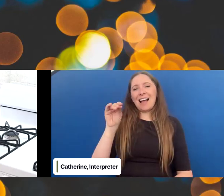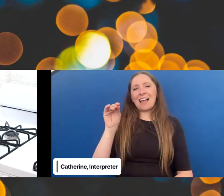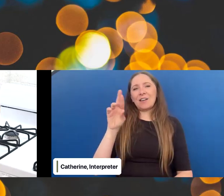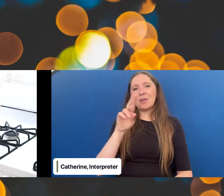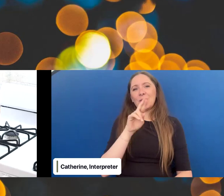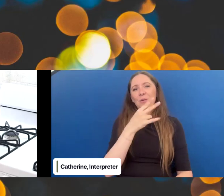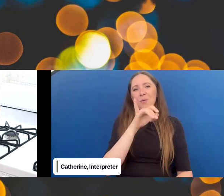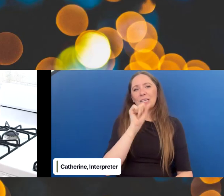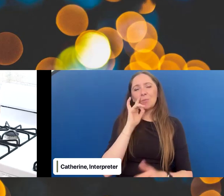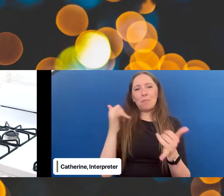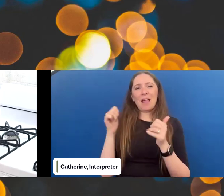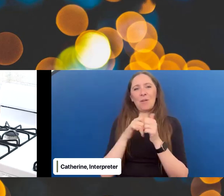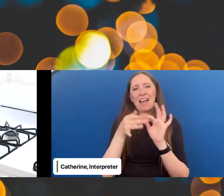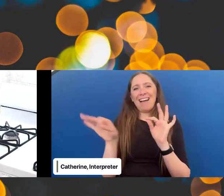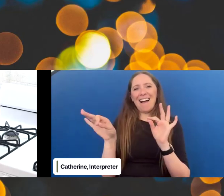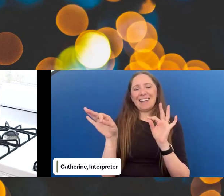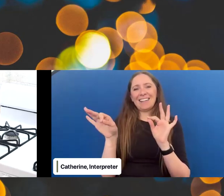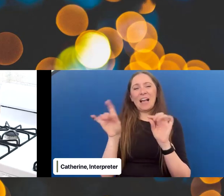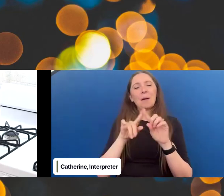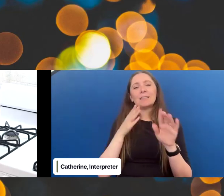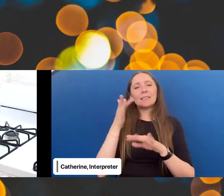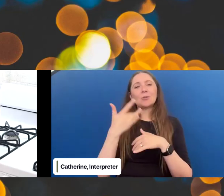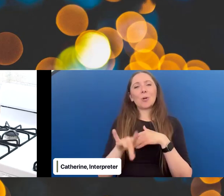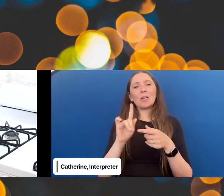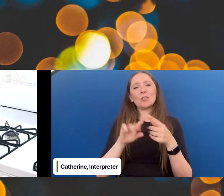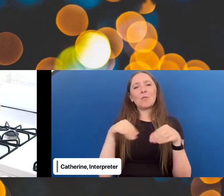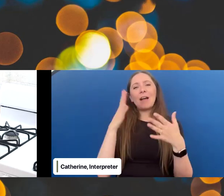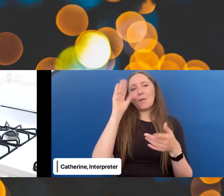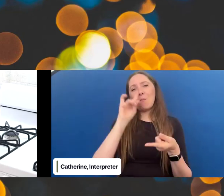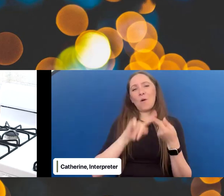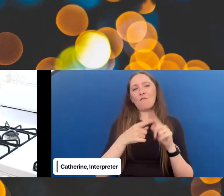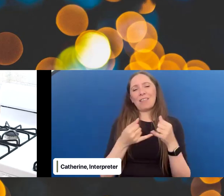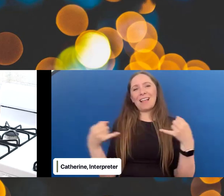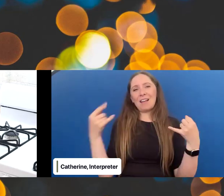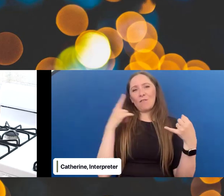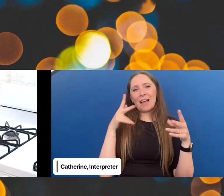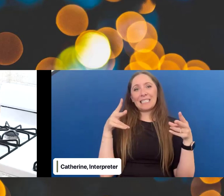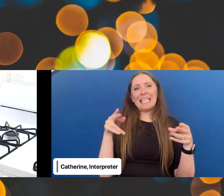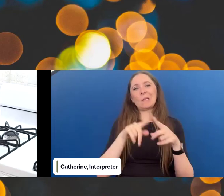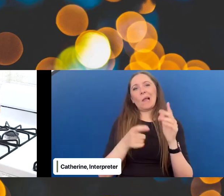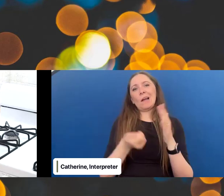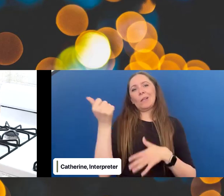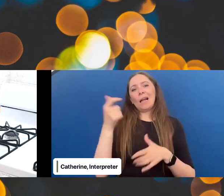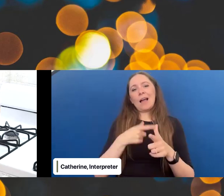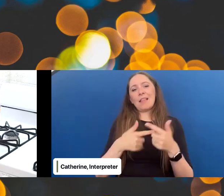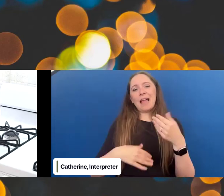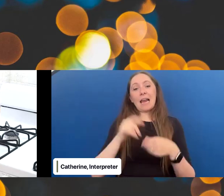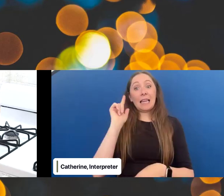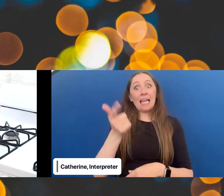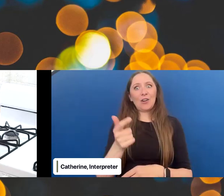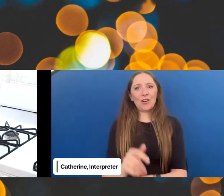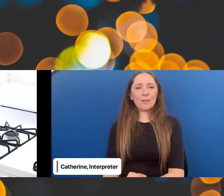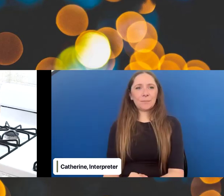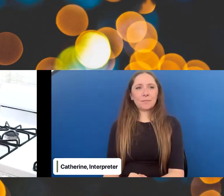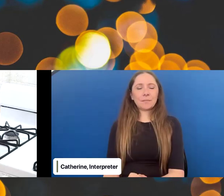that. But it would be too early to give the boyfriend line in that scene, so I'm glad it came later. But it